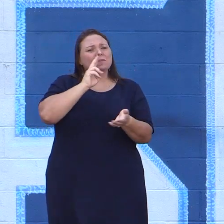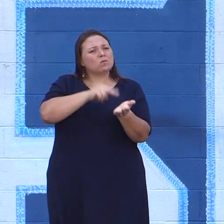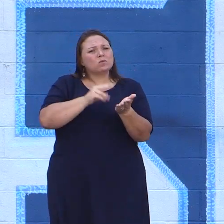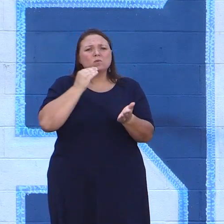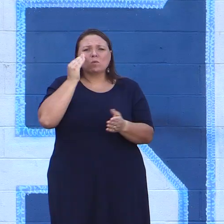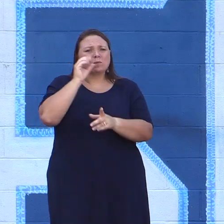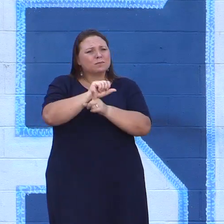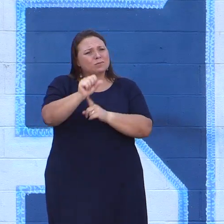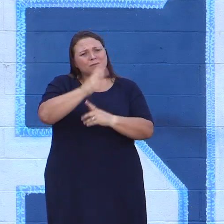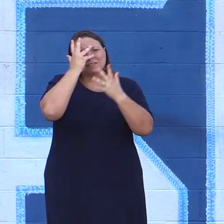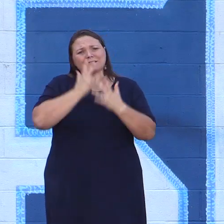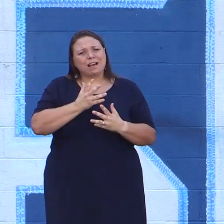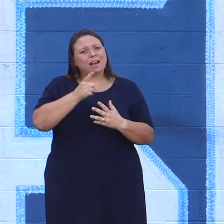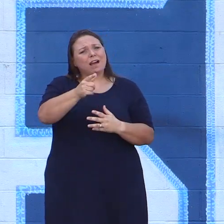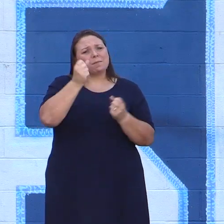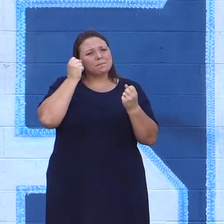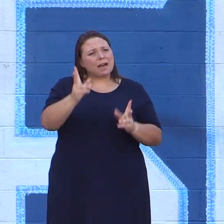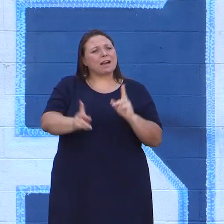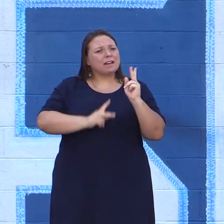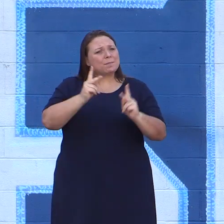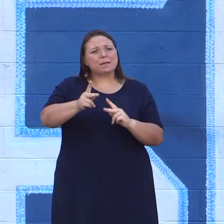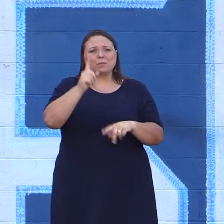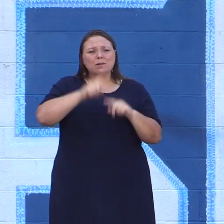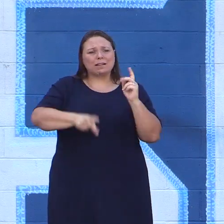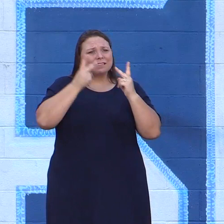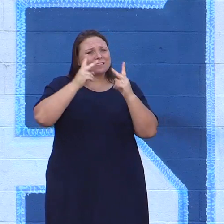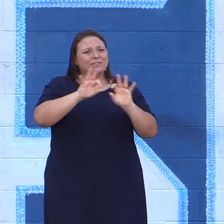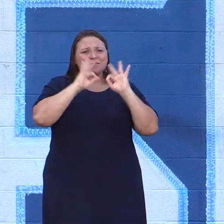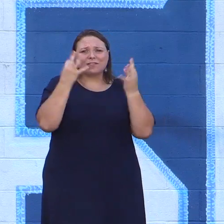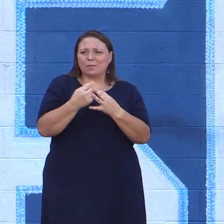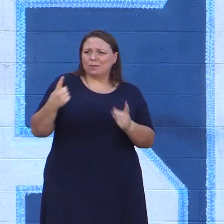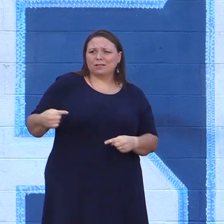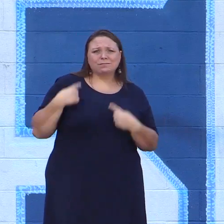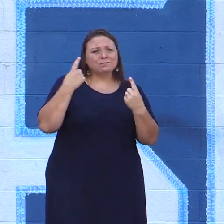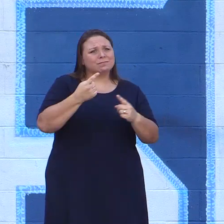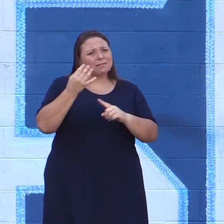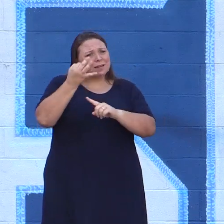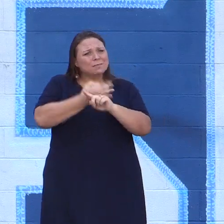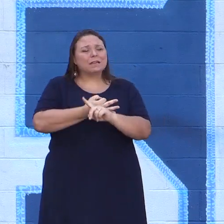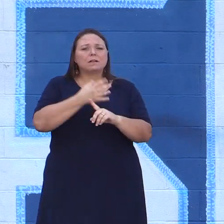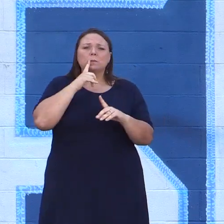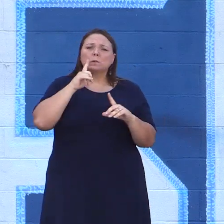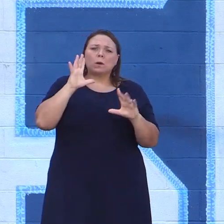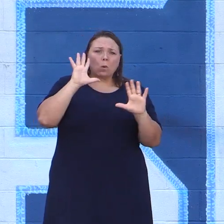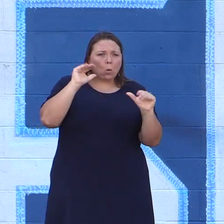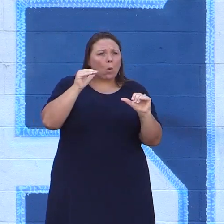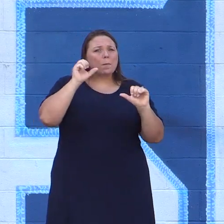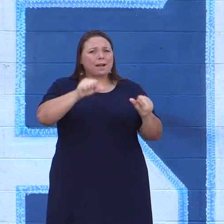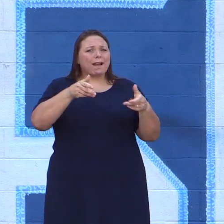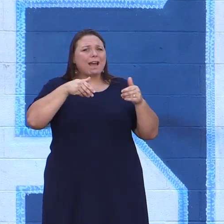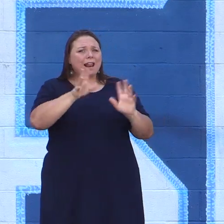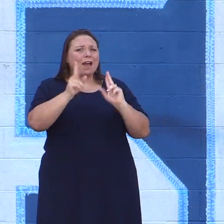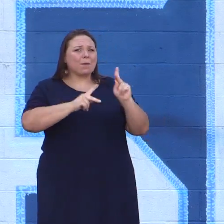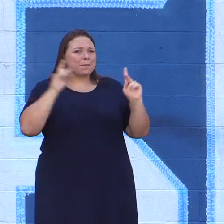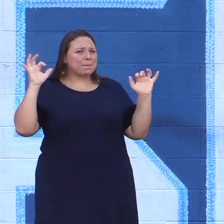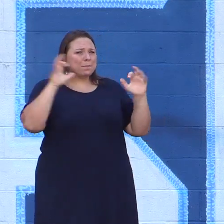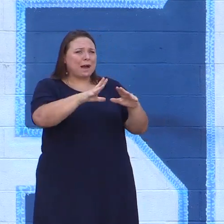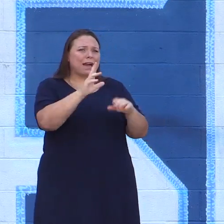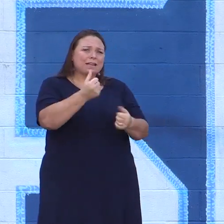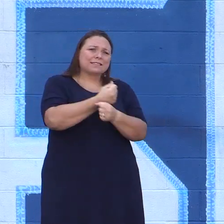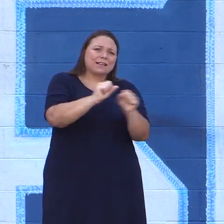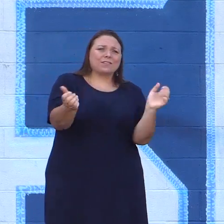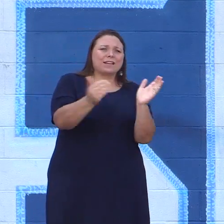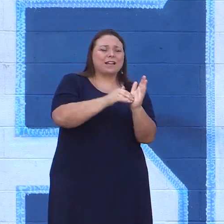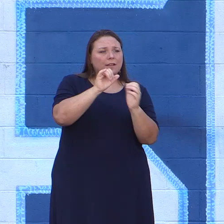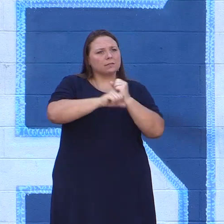if you guys there's a lot of loved ones that haven't been able to see their loved ones, and I hope we do get that point where we can allow guests safely back to nursing homes. So that's